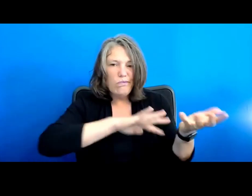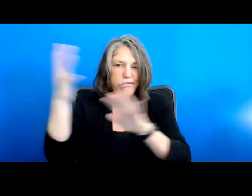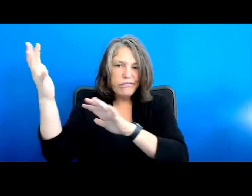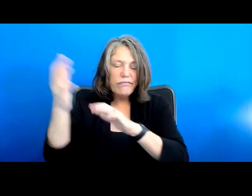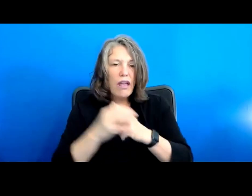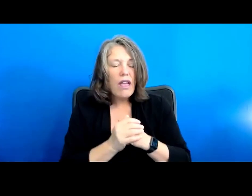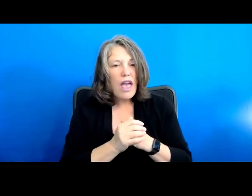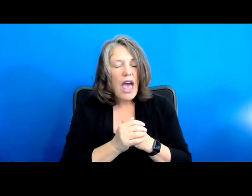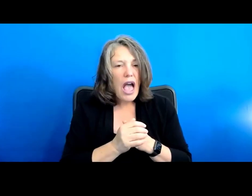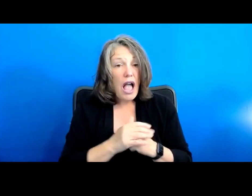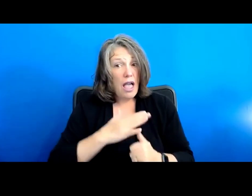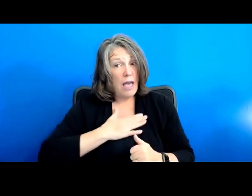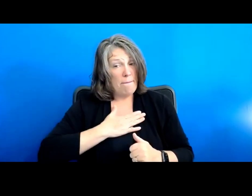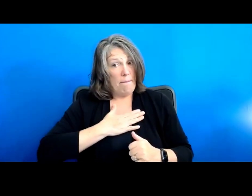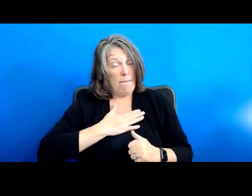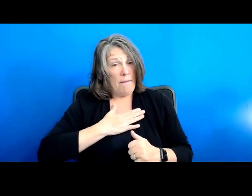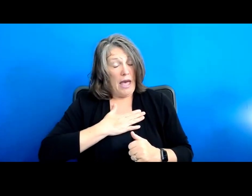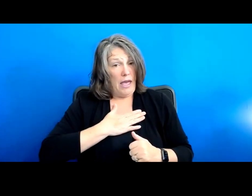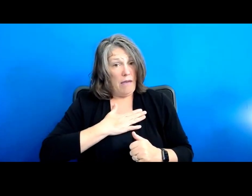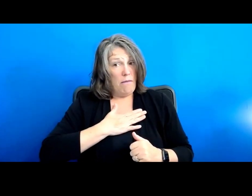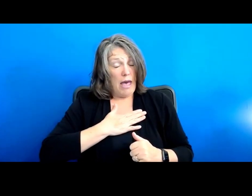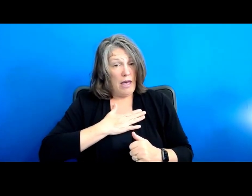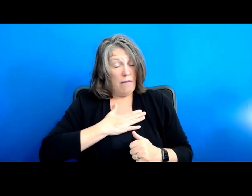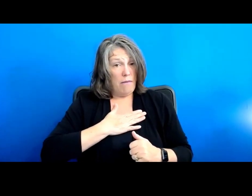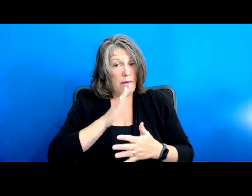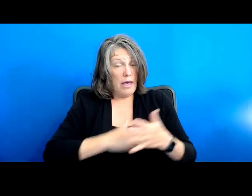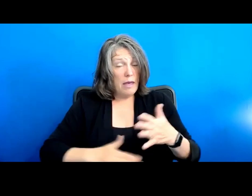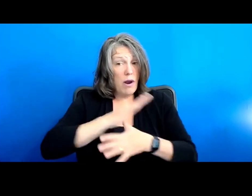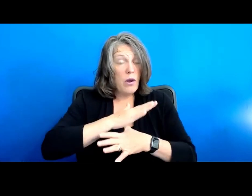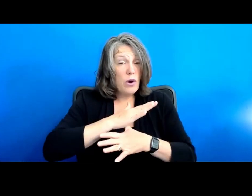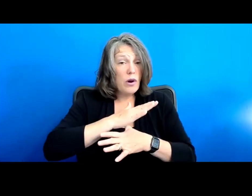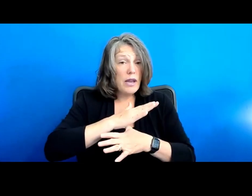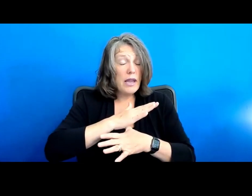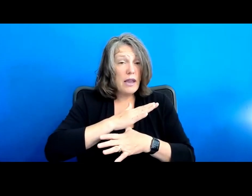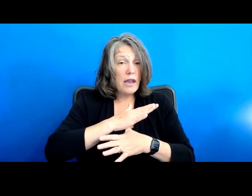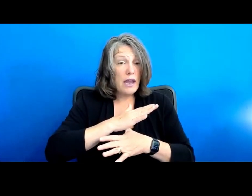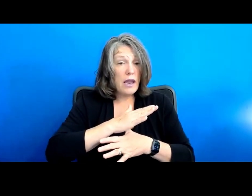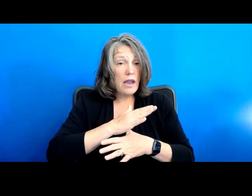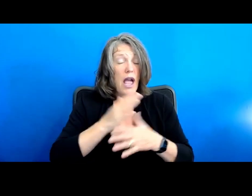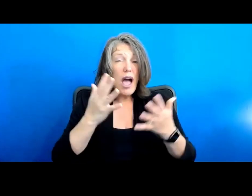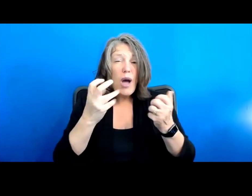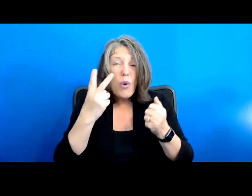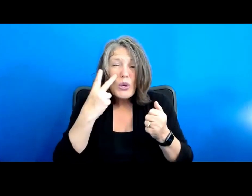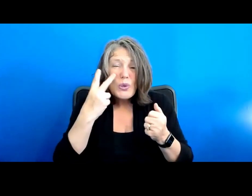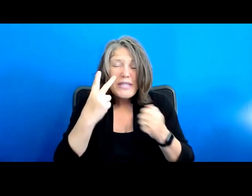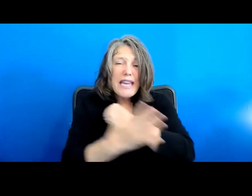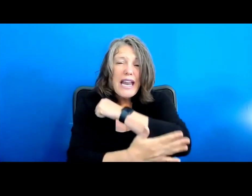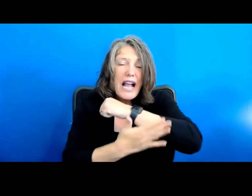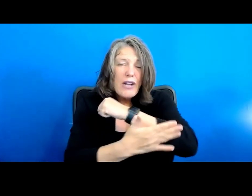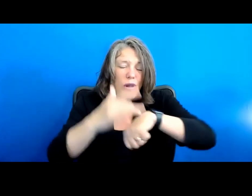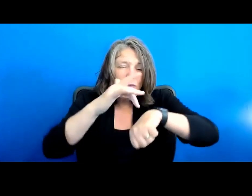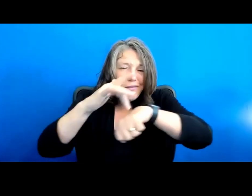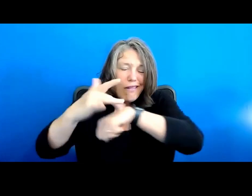My personal priority is to try and visit some post-conflict countries